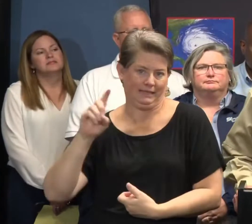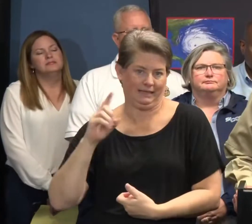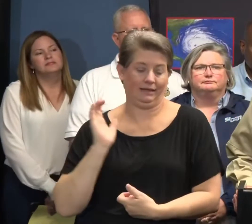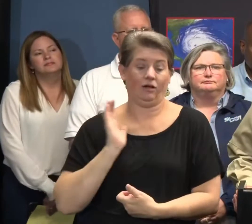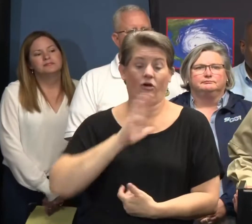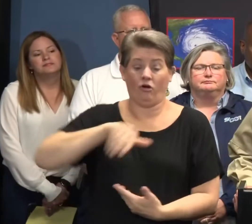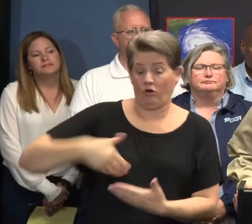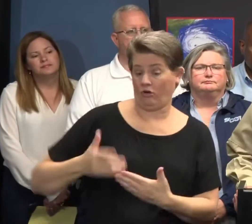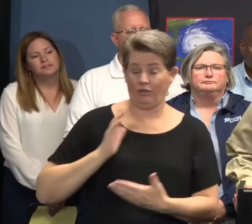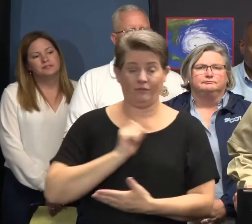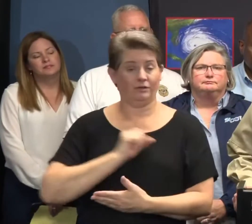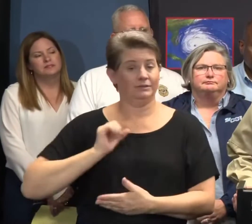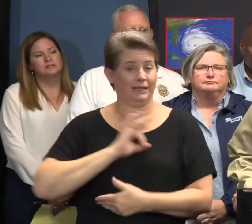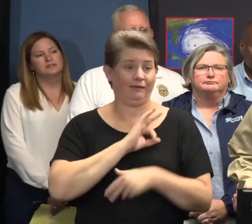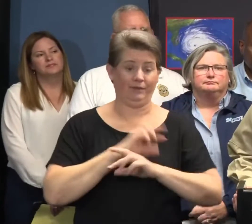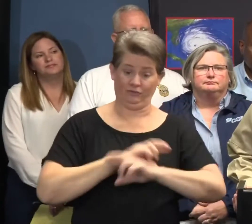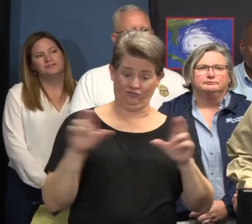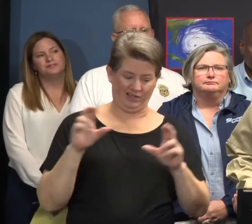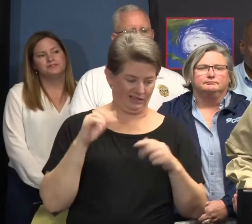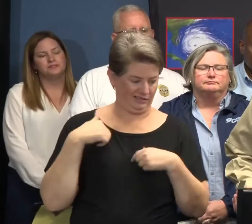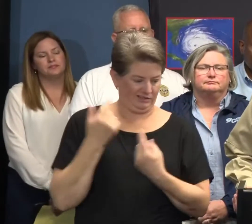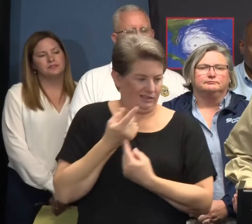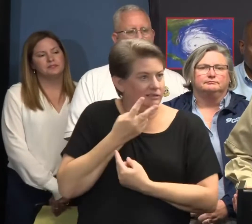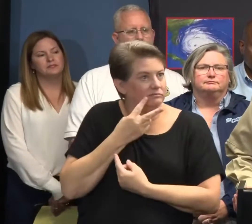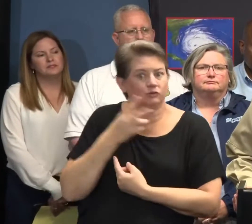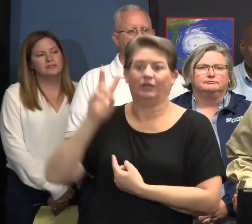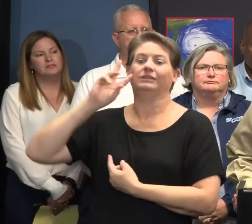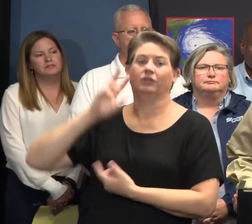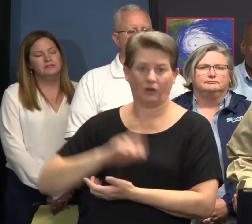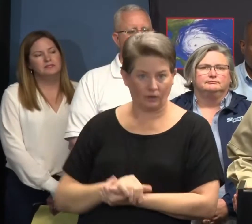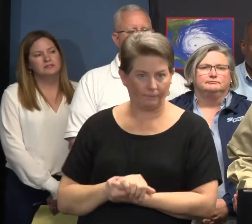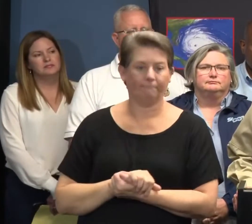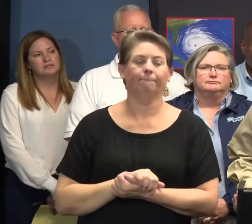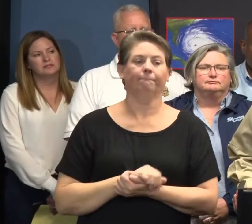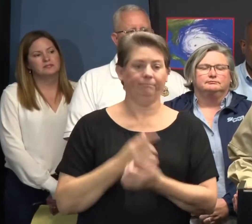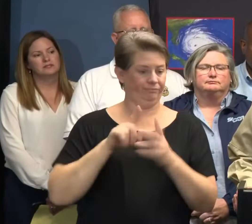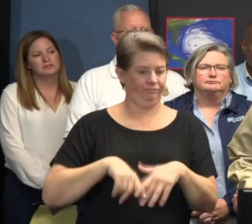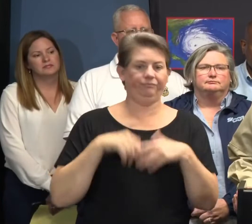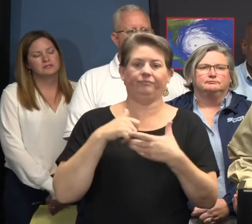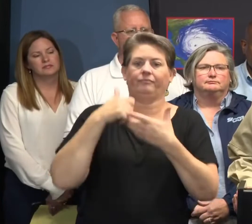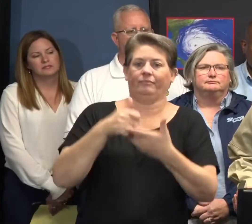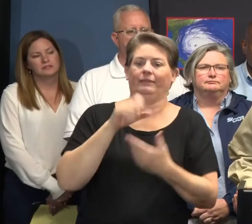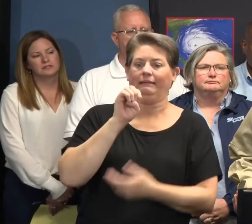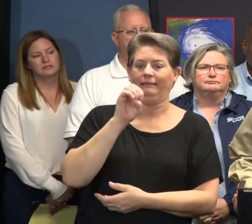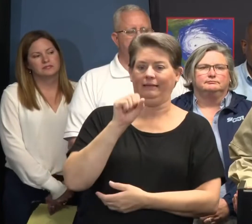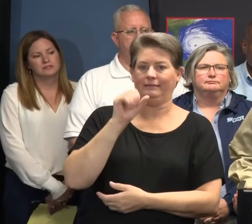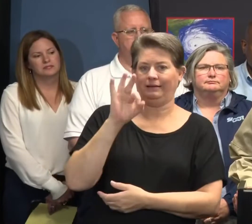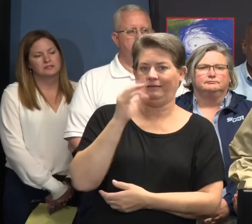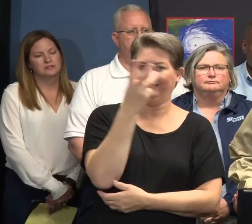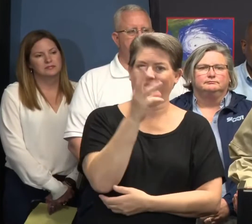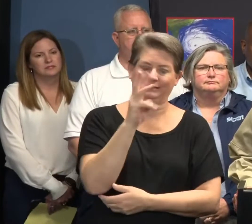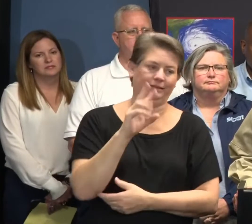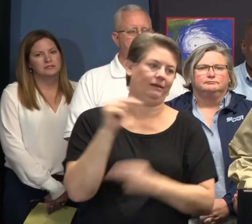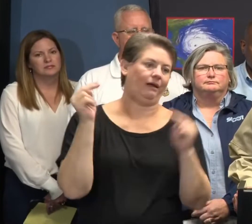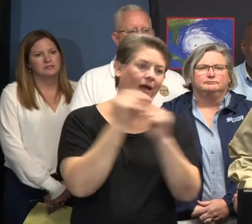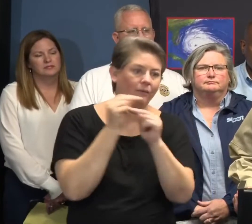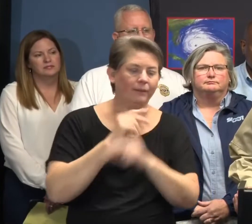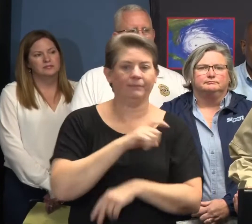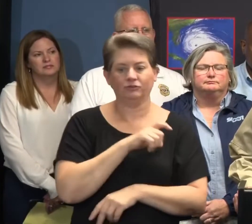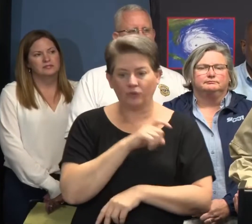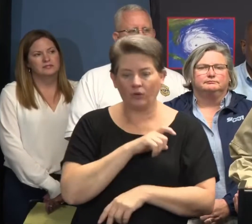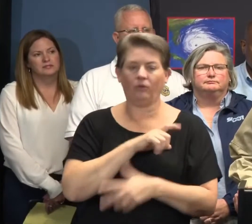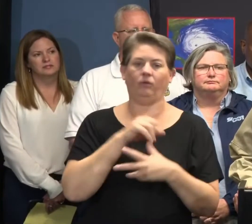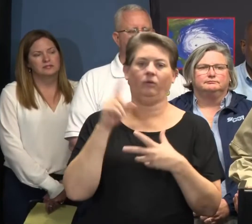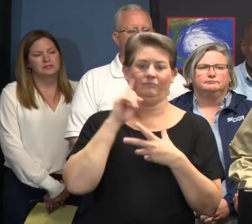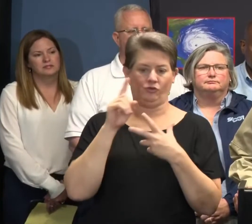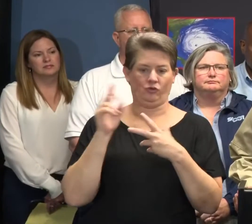personnel has been on standby since the day before yesterday. We began assisting ESF 16 Highway Patrol with patrols of our